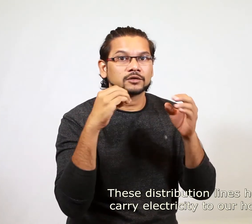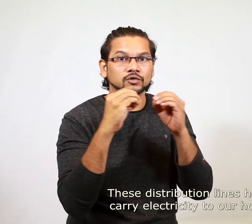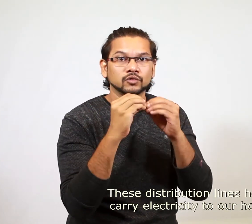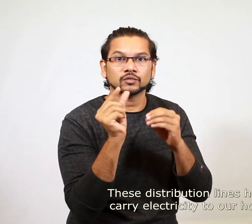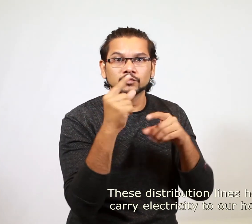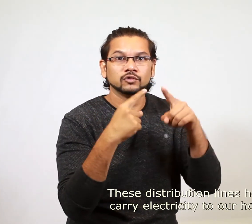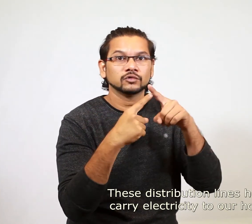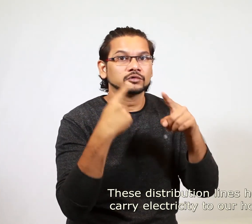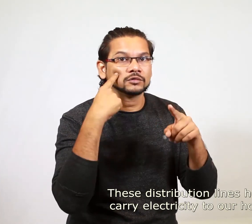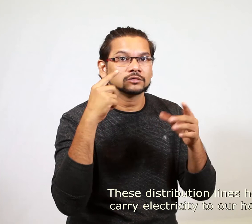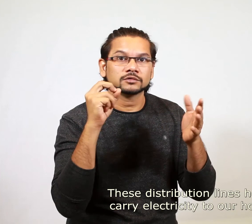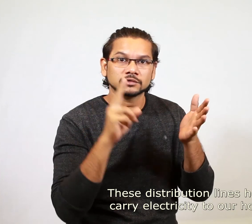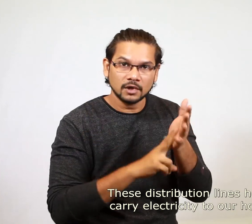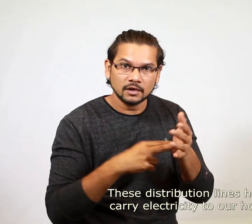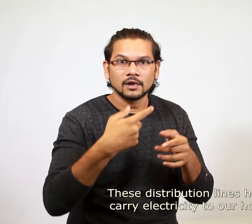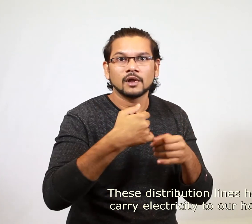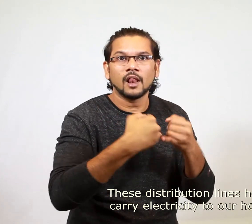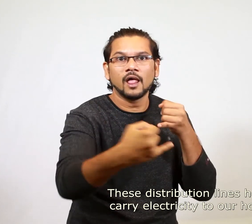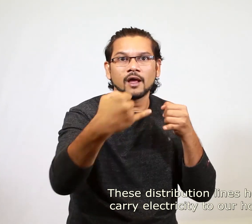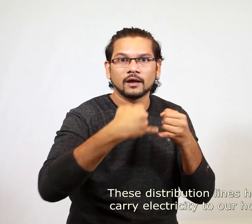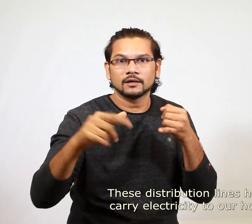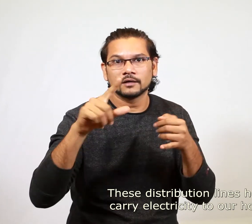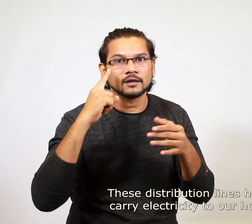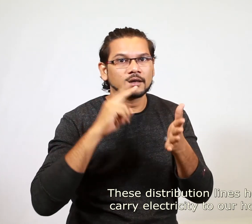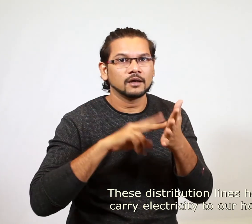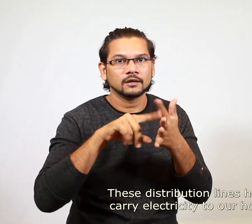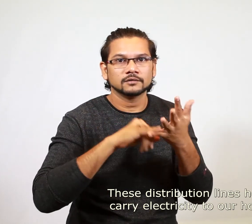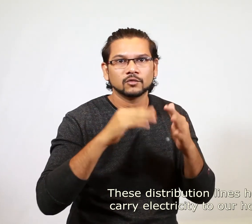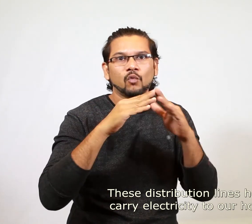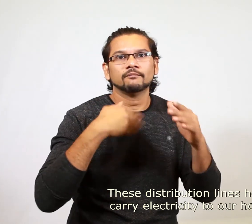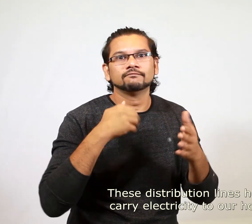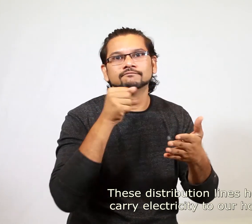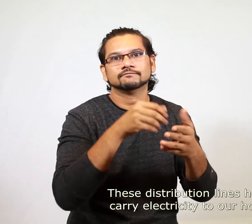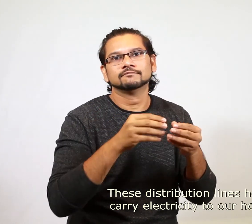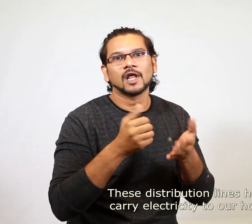These distribution lines help to carry electricity to our homes.